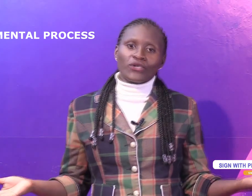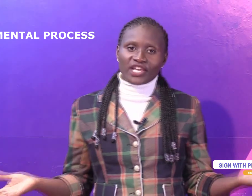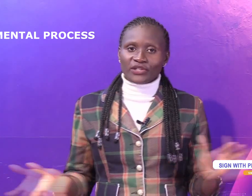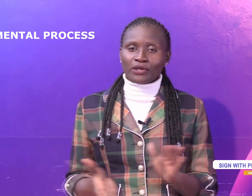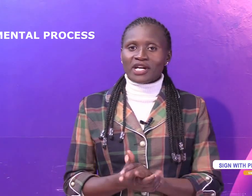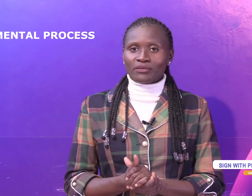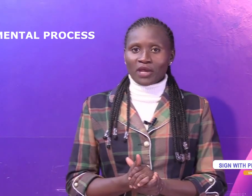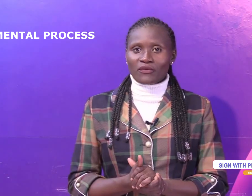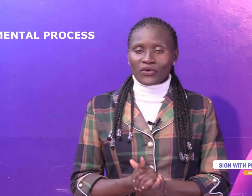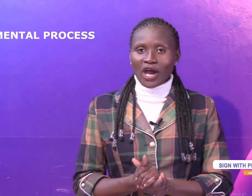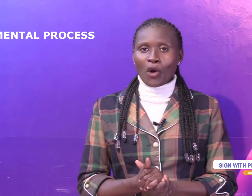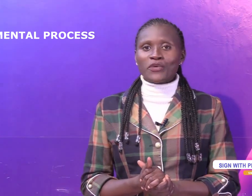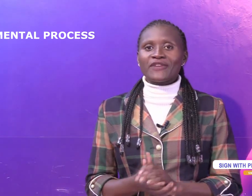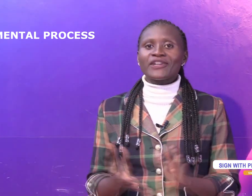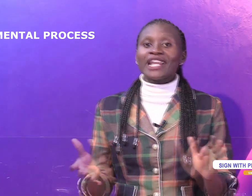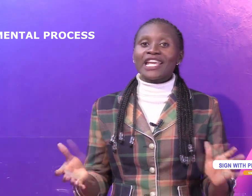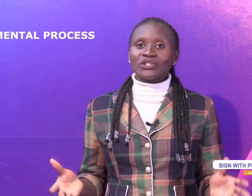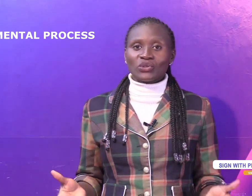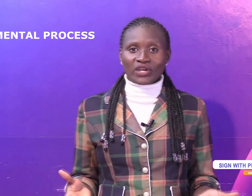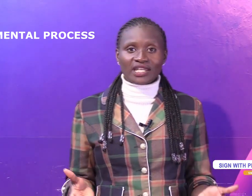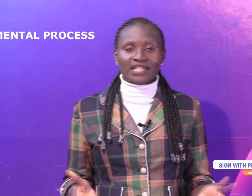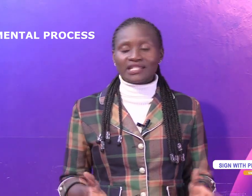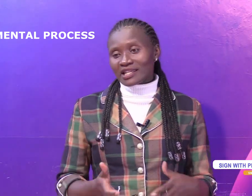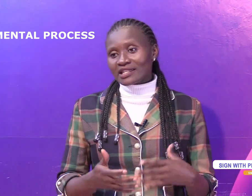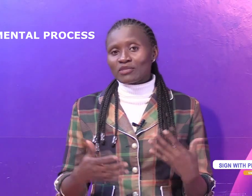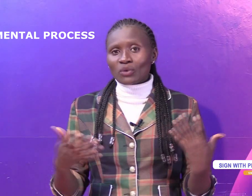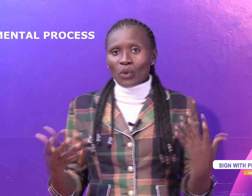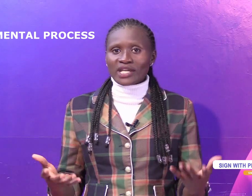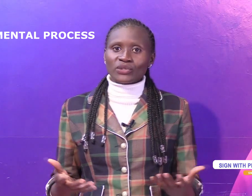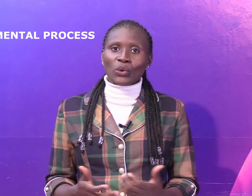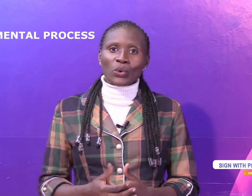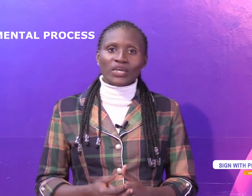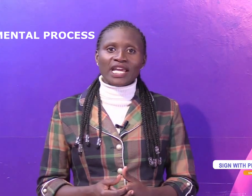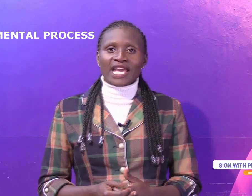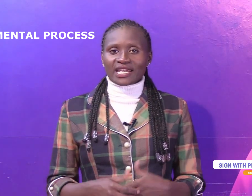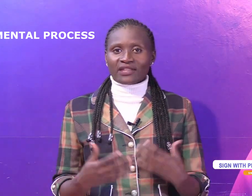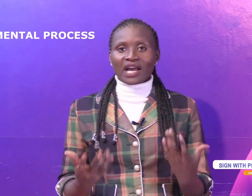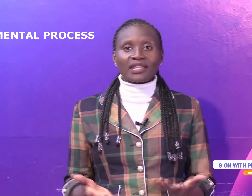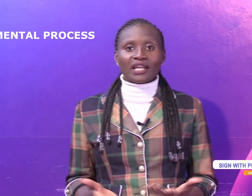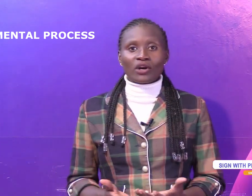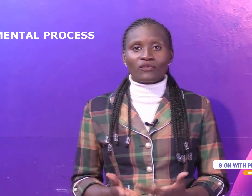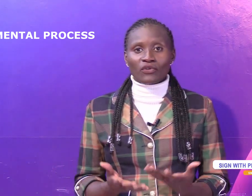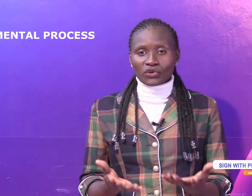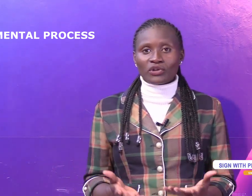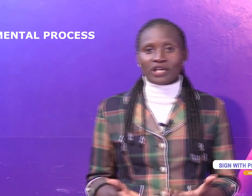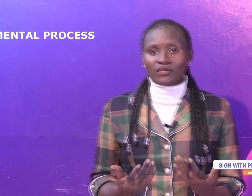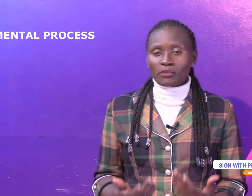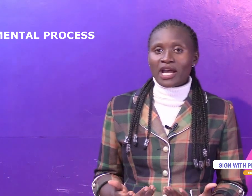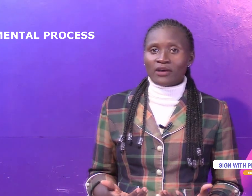so much, my viewer. Hope you have really enjoyed this. It has been quite so good, and I thank the Lord for you and for me, for the